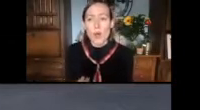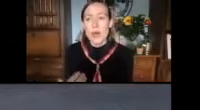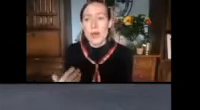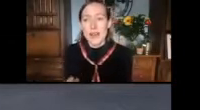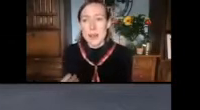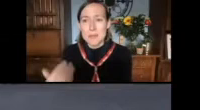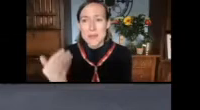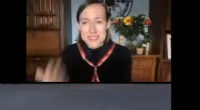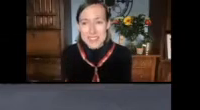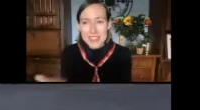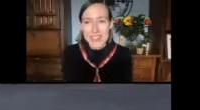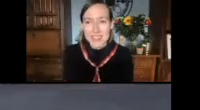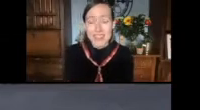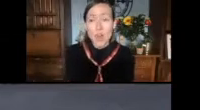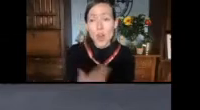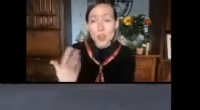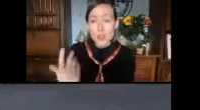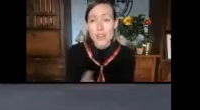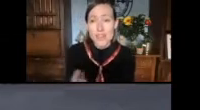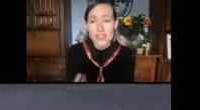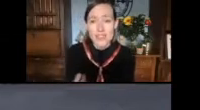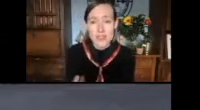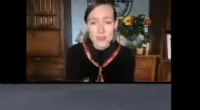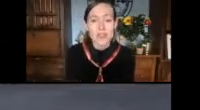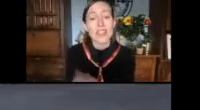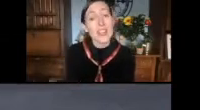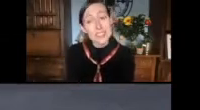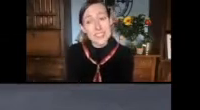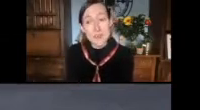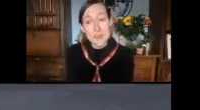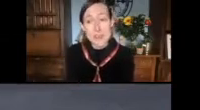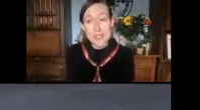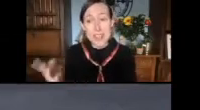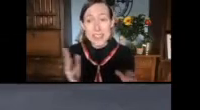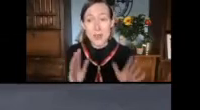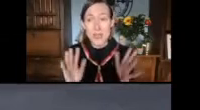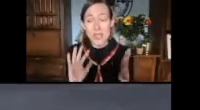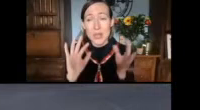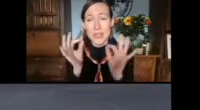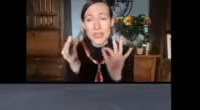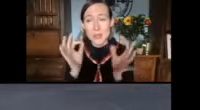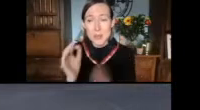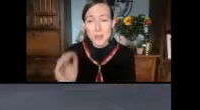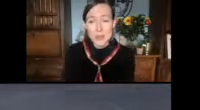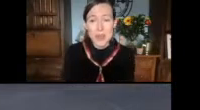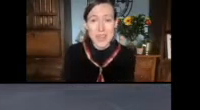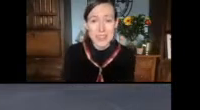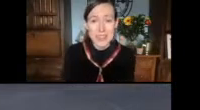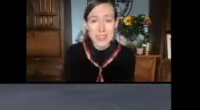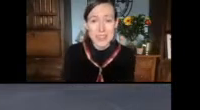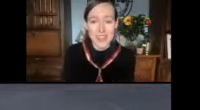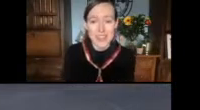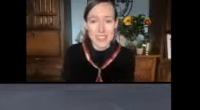or Miss Natalie's accent. All of our accents sound differently. It's the same thing with sign language because people use their